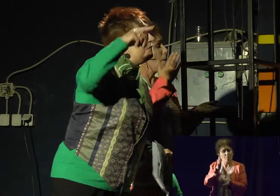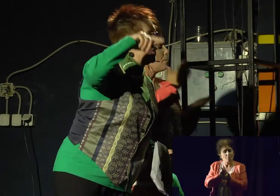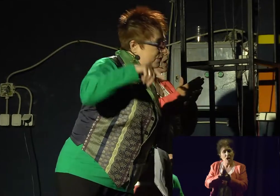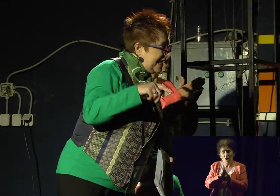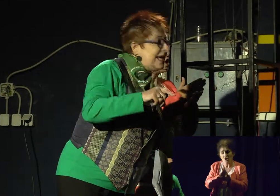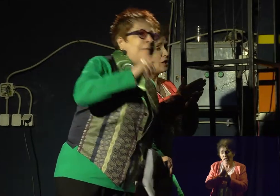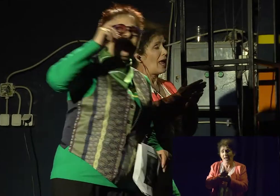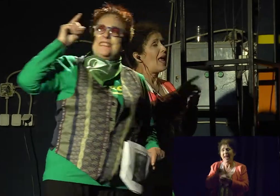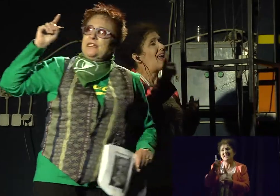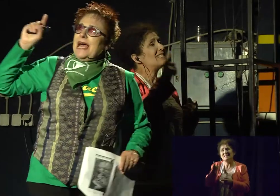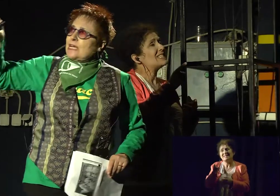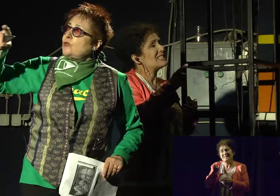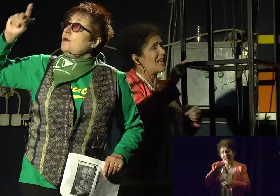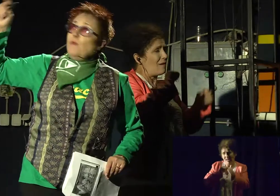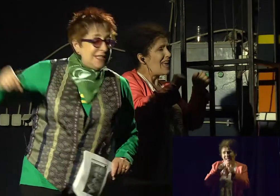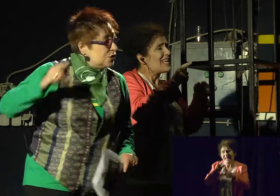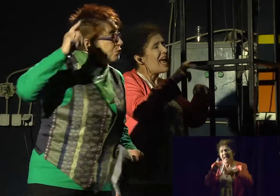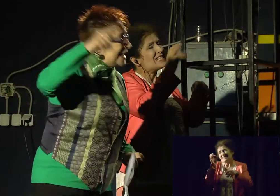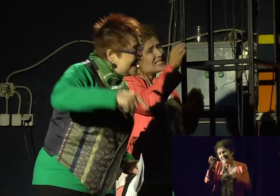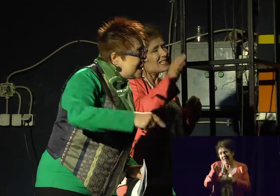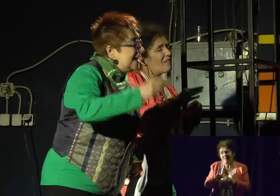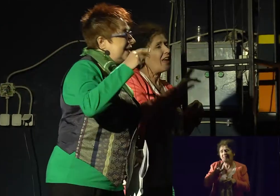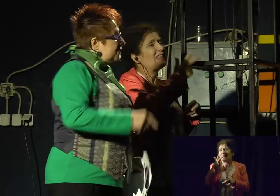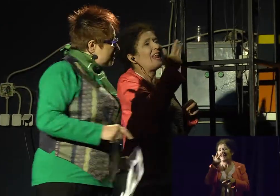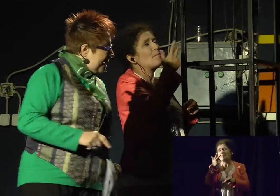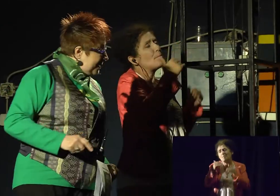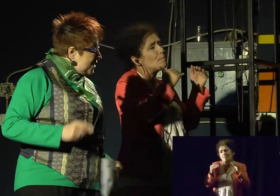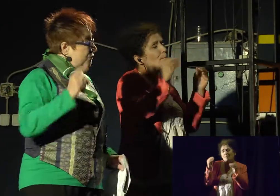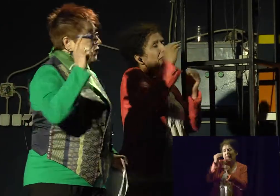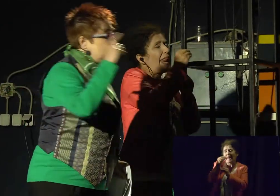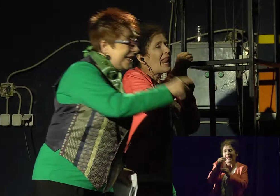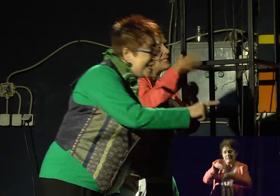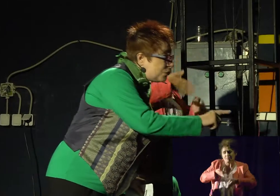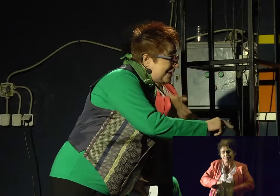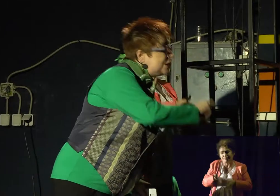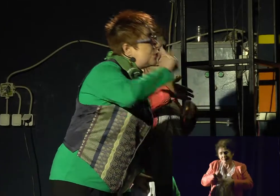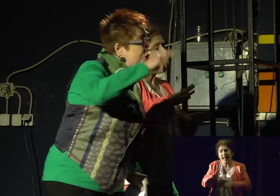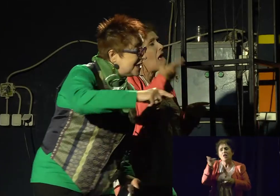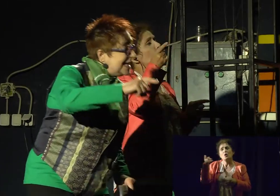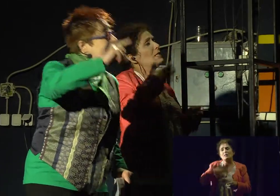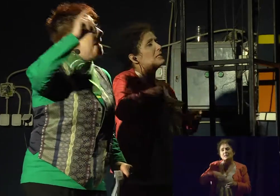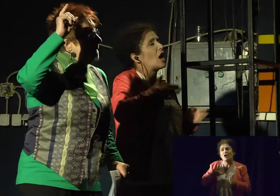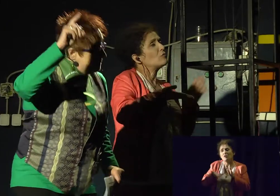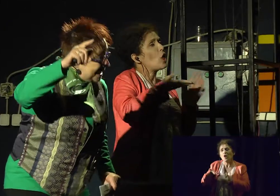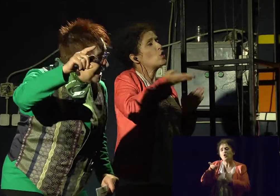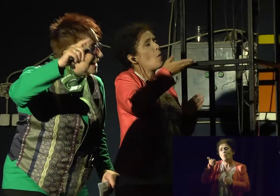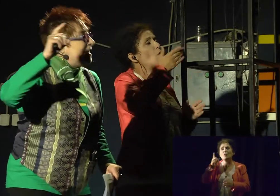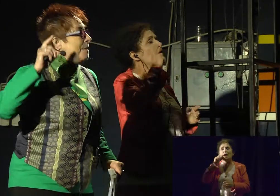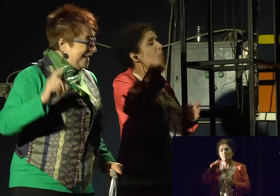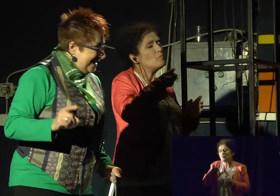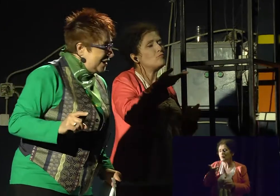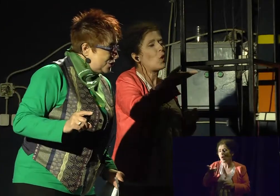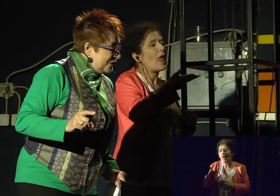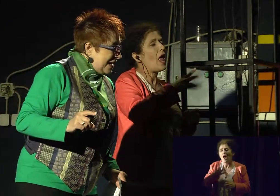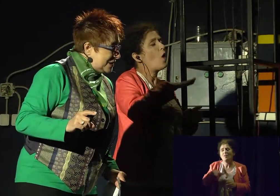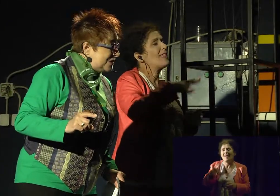actually invoked that, because he actually wanted to raise the country's population from 23 to 30 million